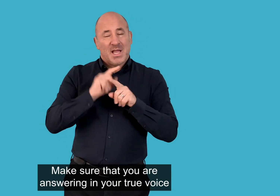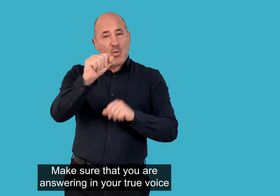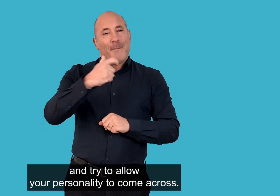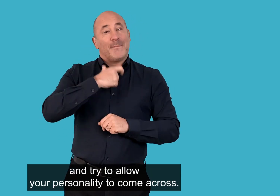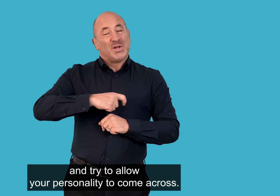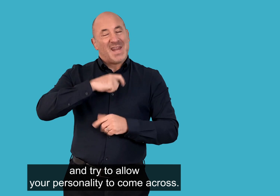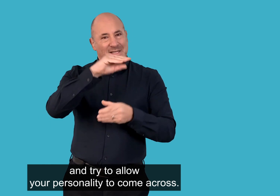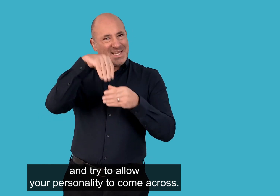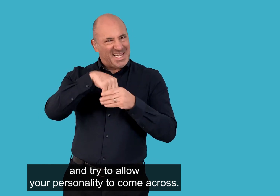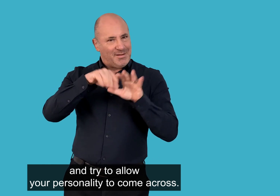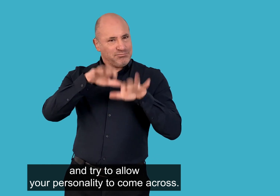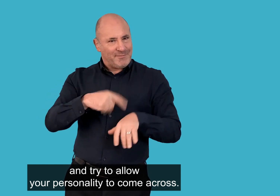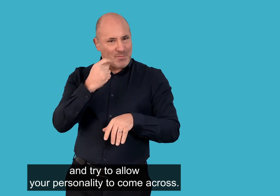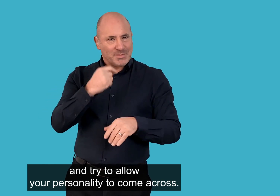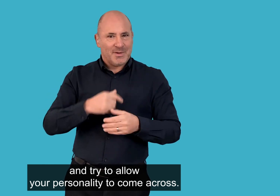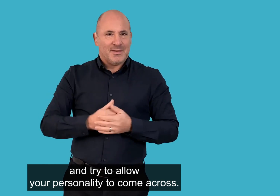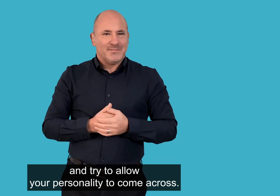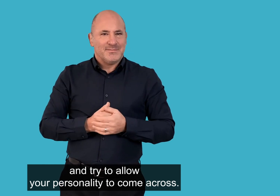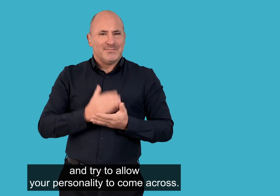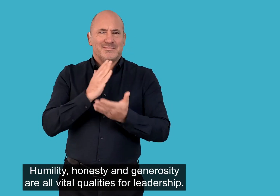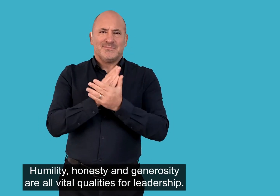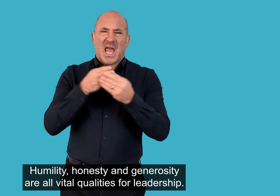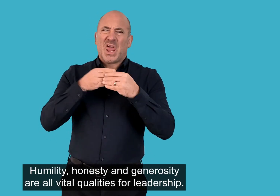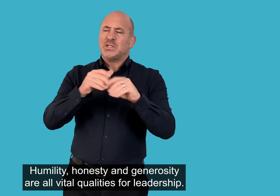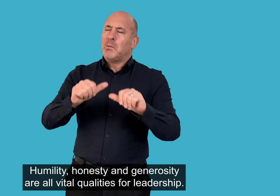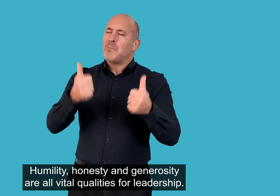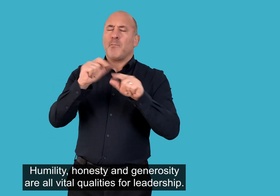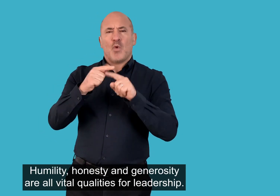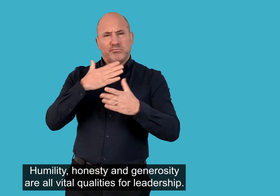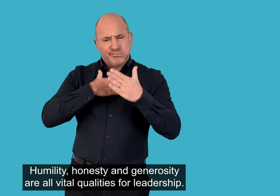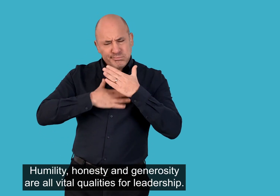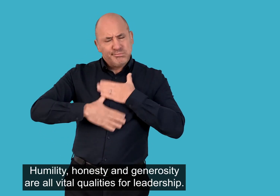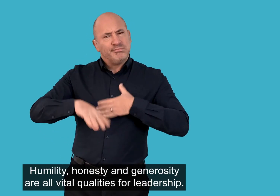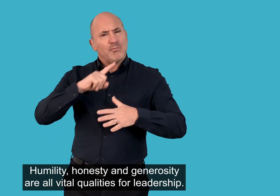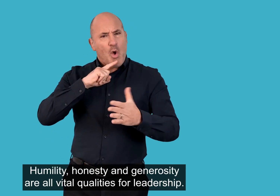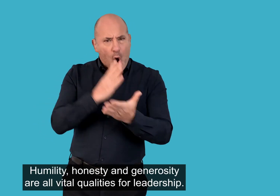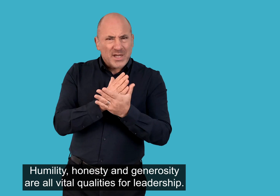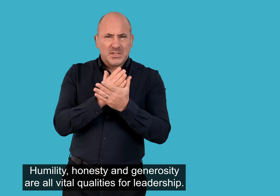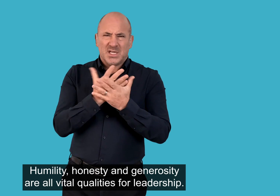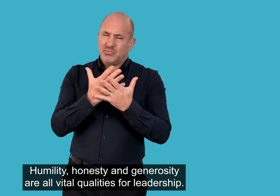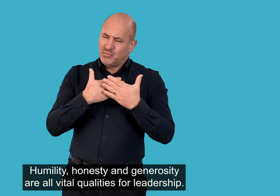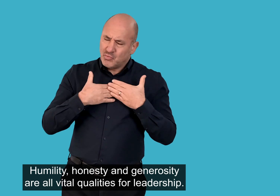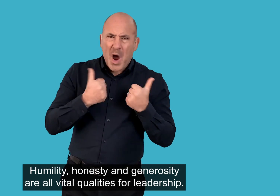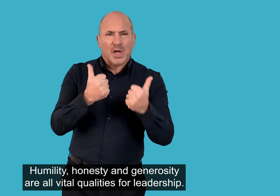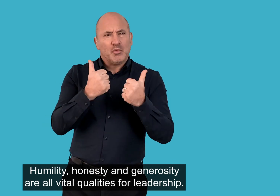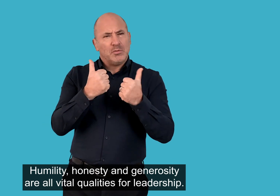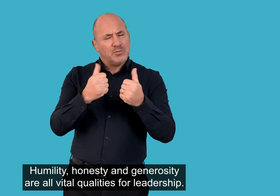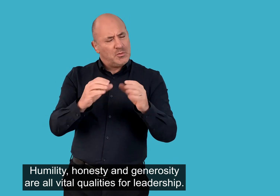true voice and try to allow your personality to come across. Humility, honesty, and generosity are all